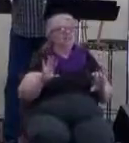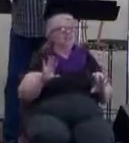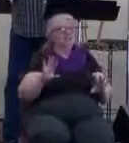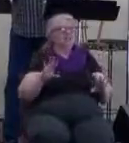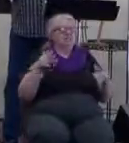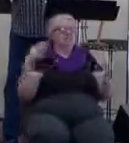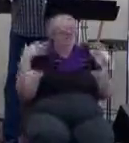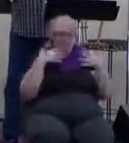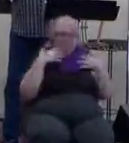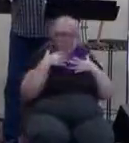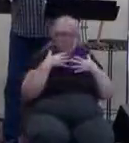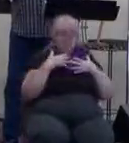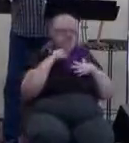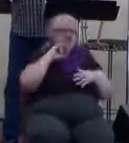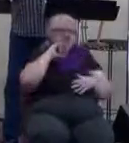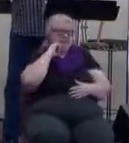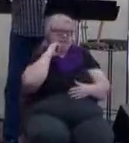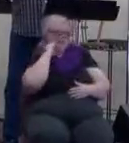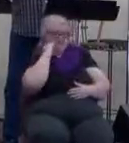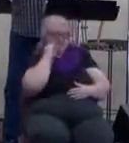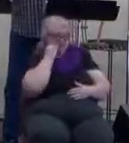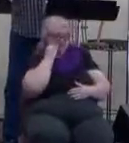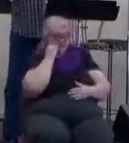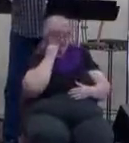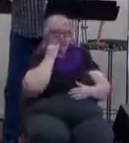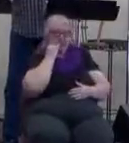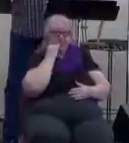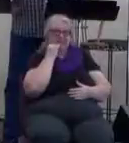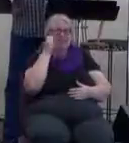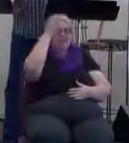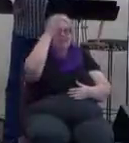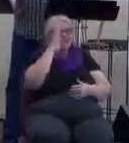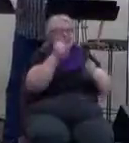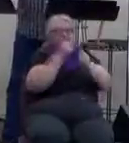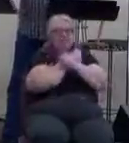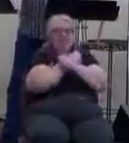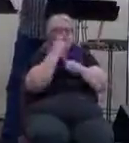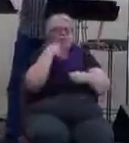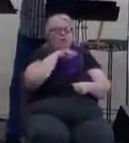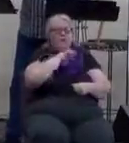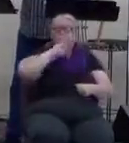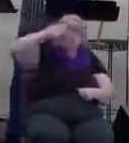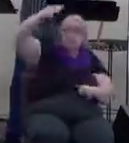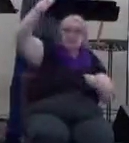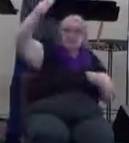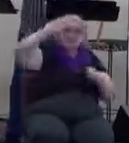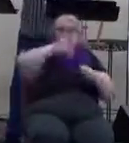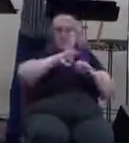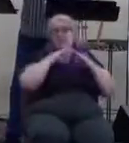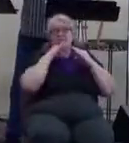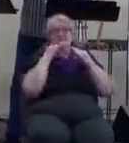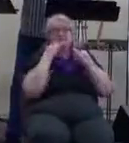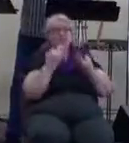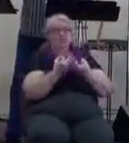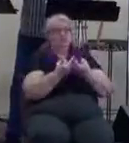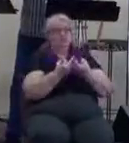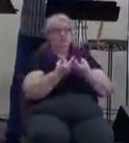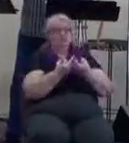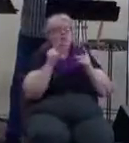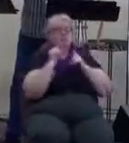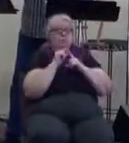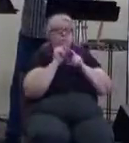love. God is love, and we are his family, his body of believers. The word